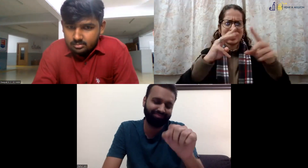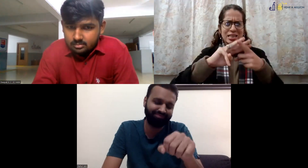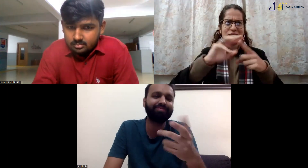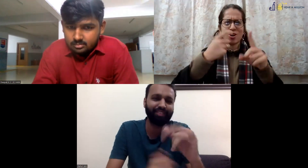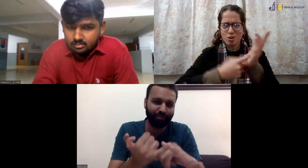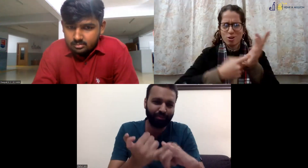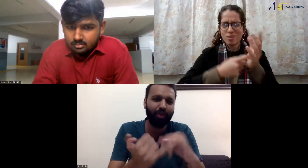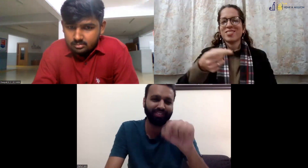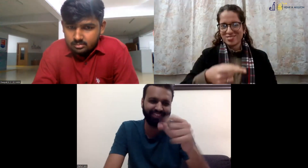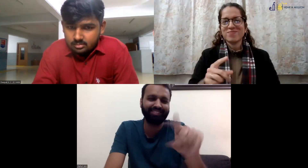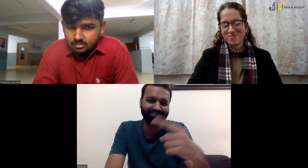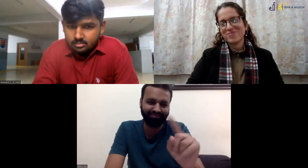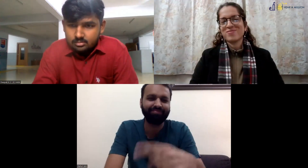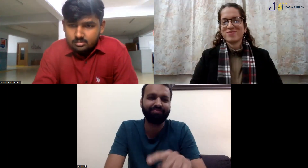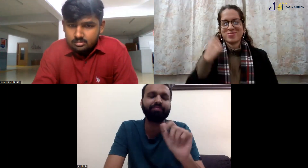else,